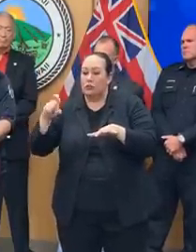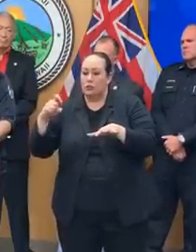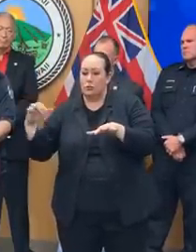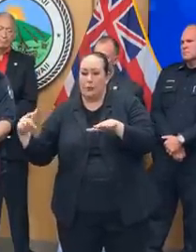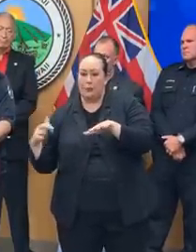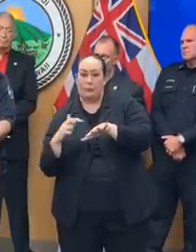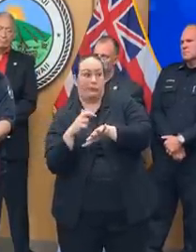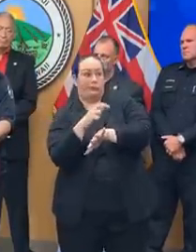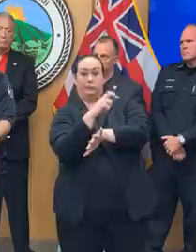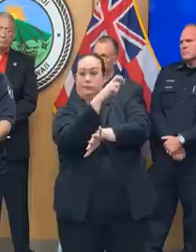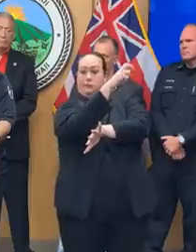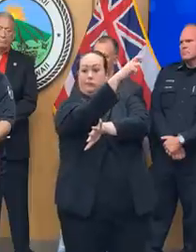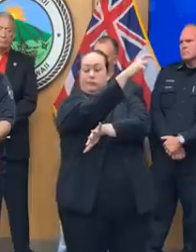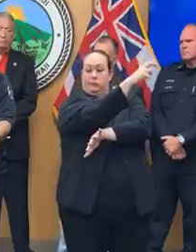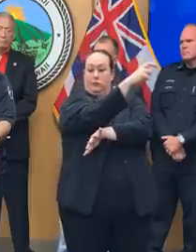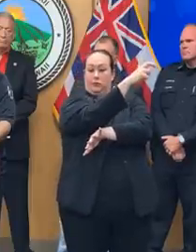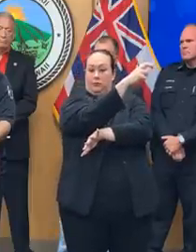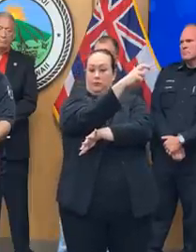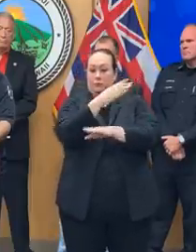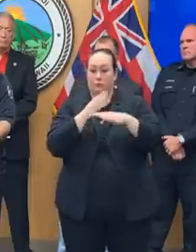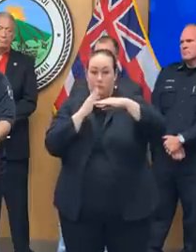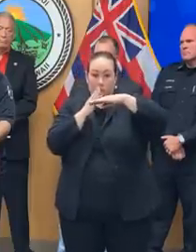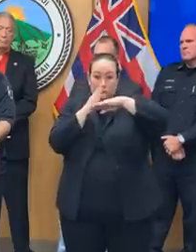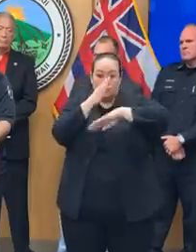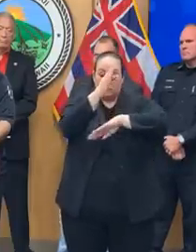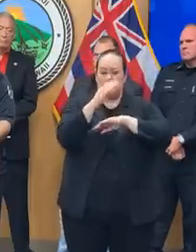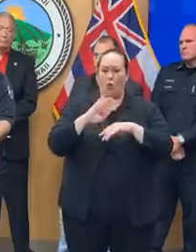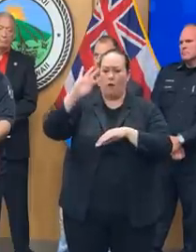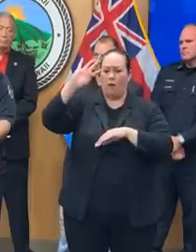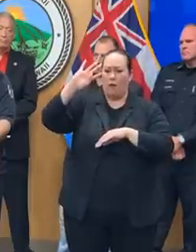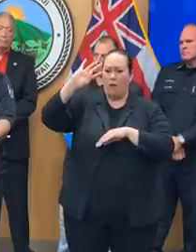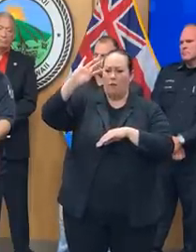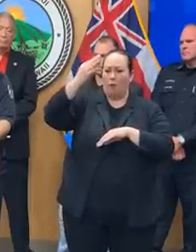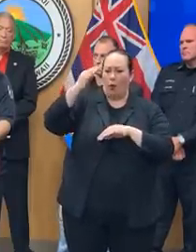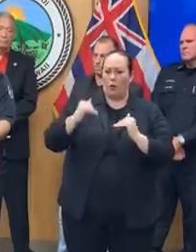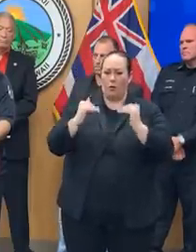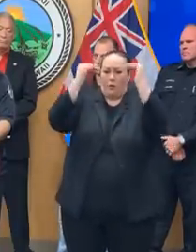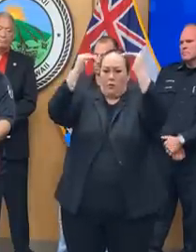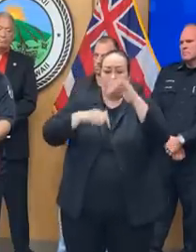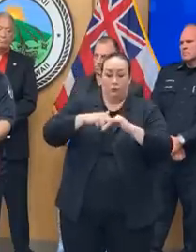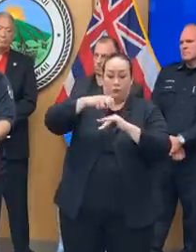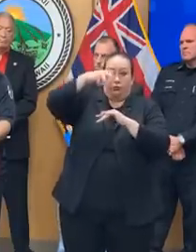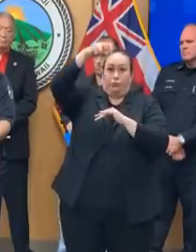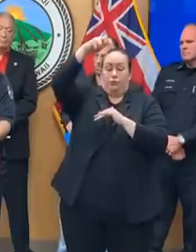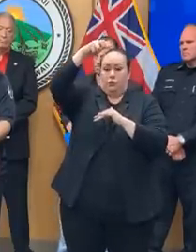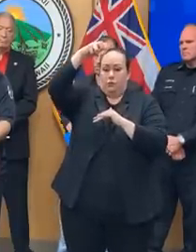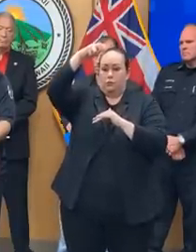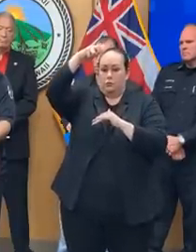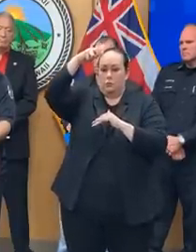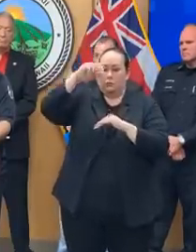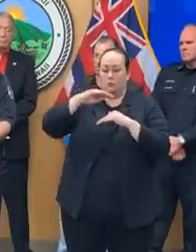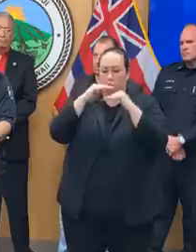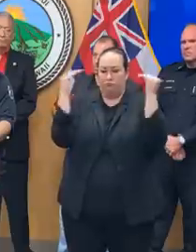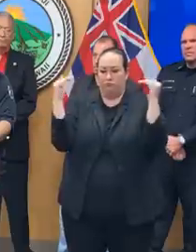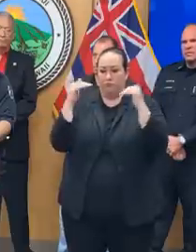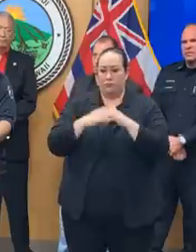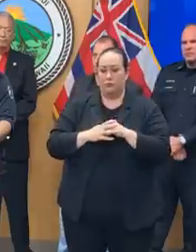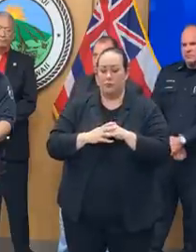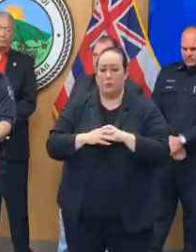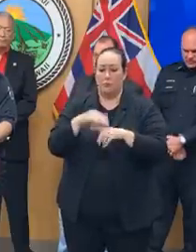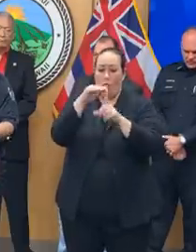evacuate to high grounds, inland or vertically to the fourth floor and higher of a concrete building. Alerts may also come in the form of a